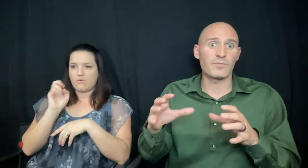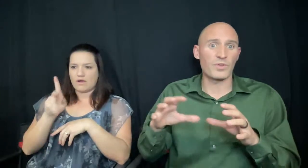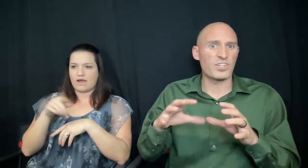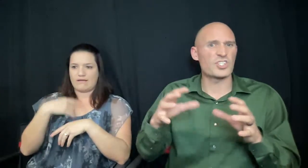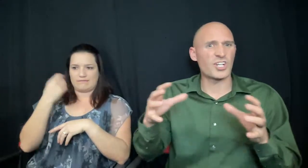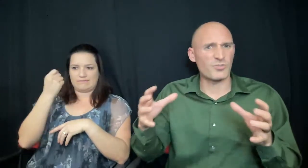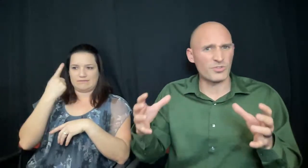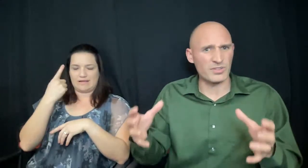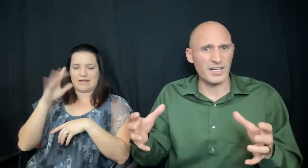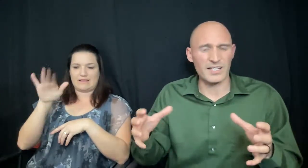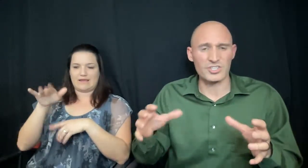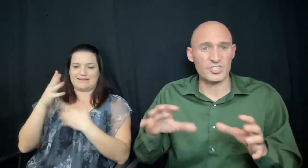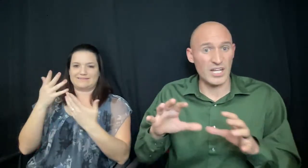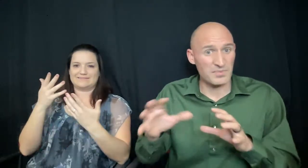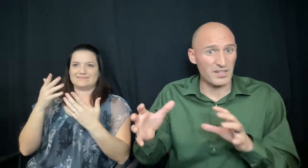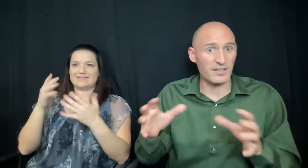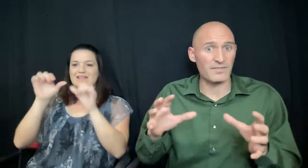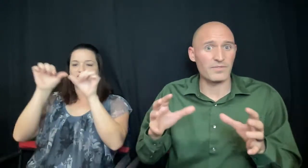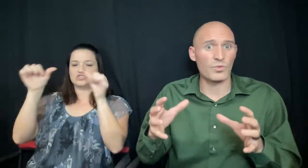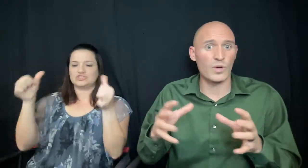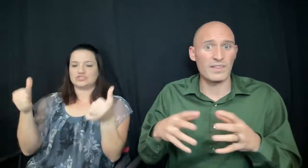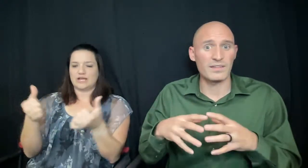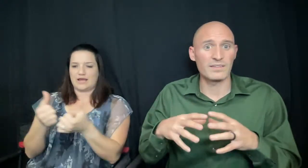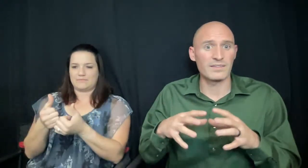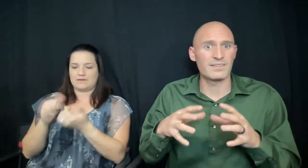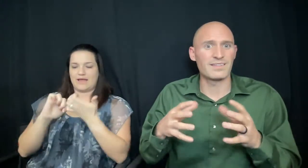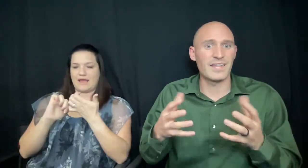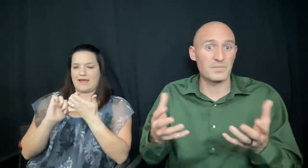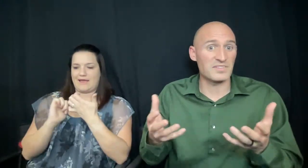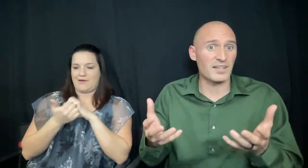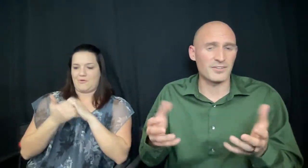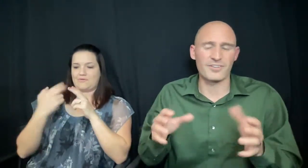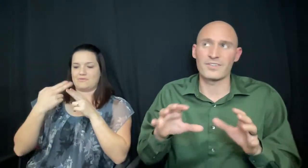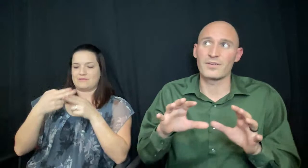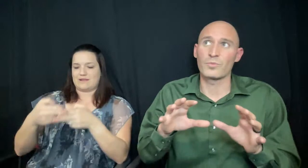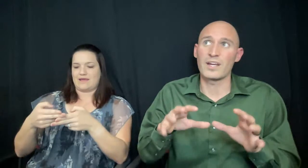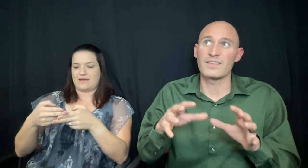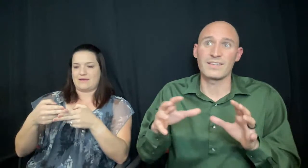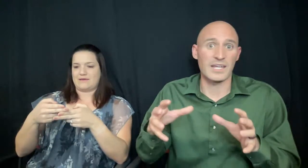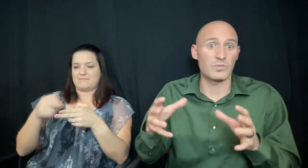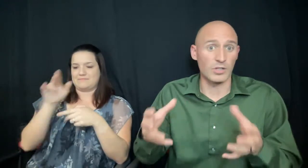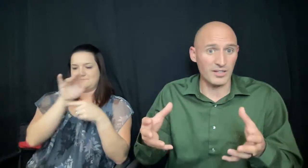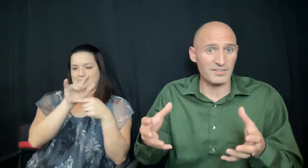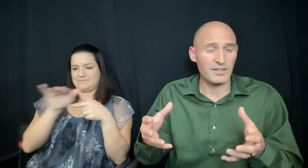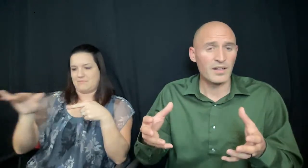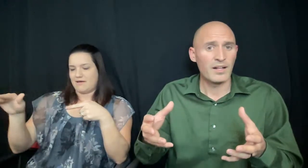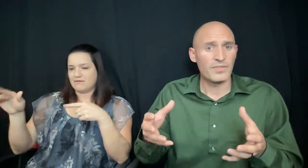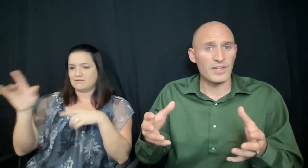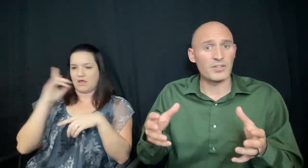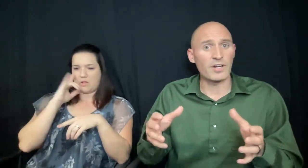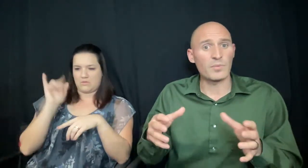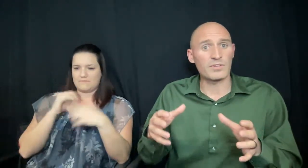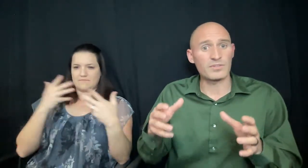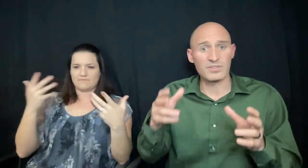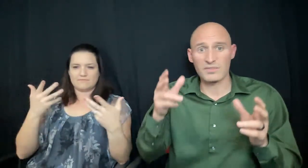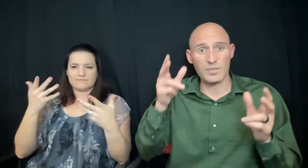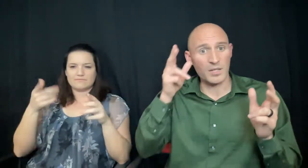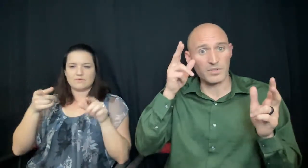with the general shapes of the way the name sign or the way the name looks, then you're able to just be able